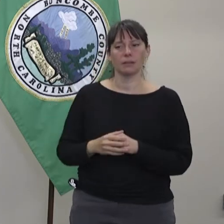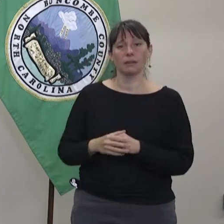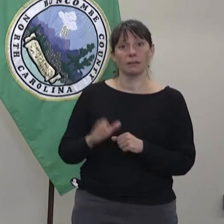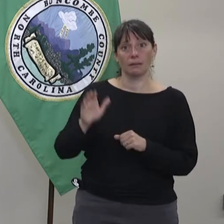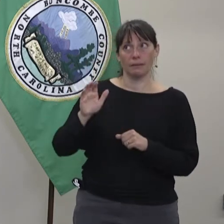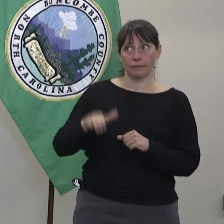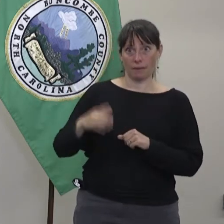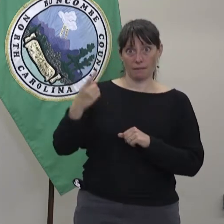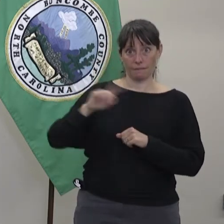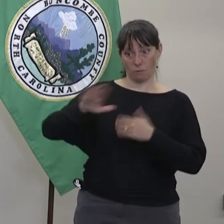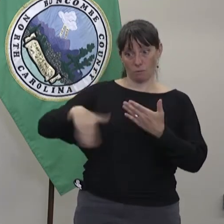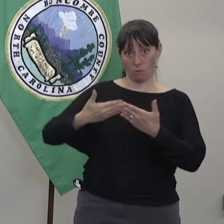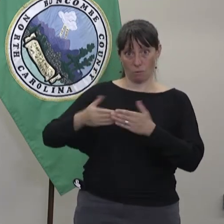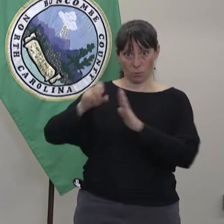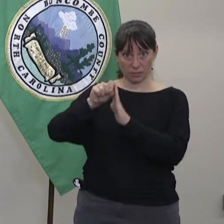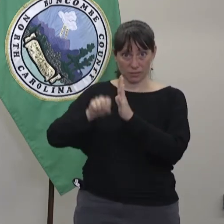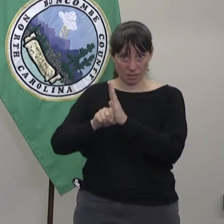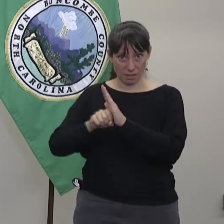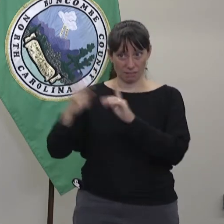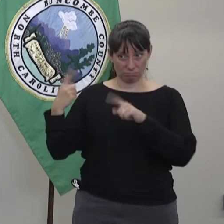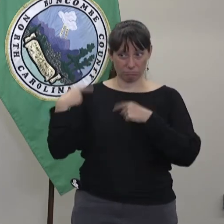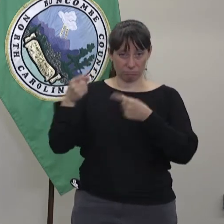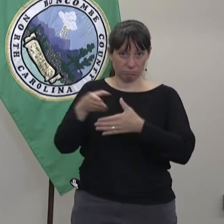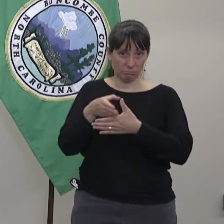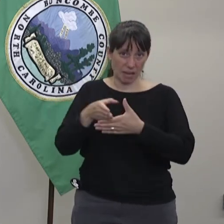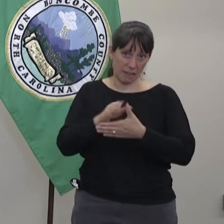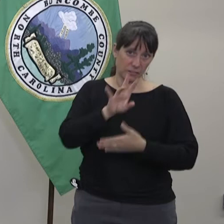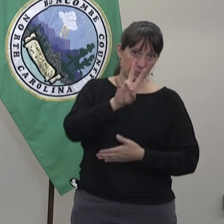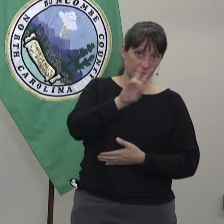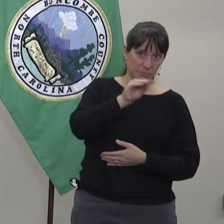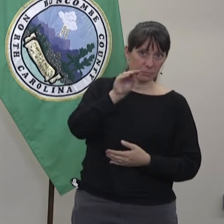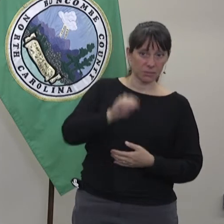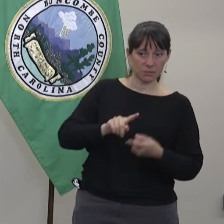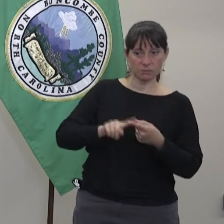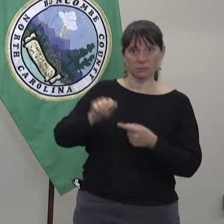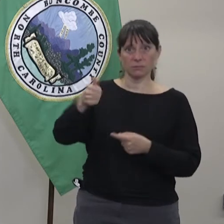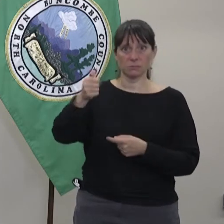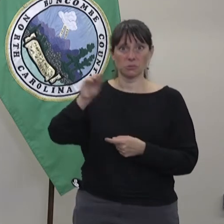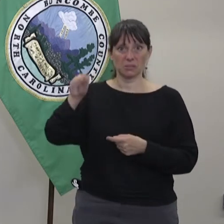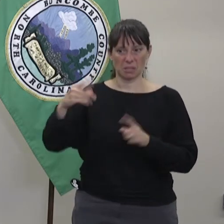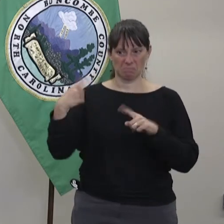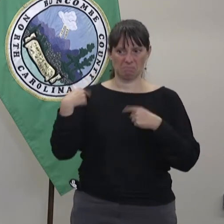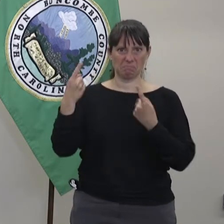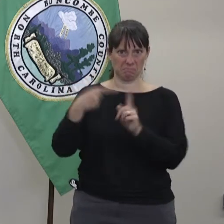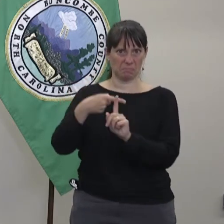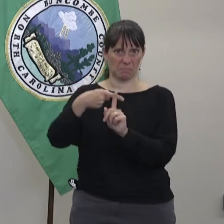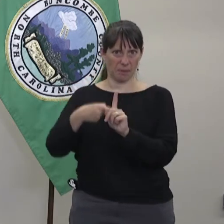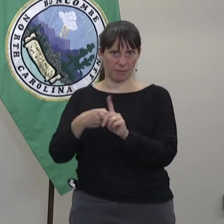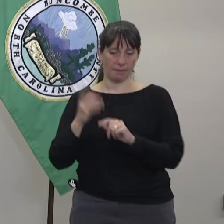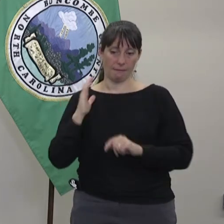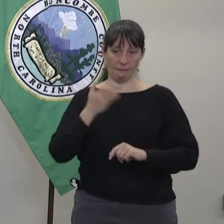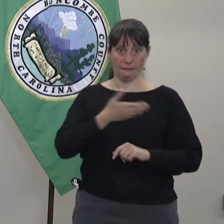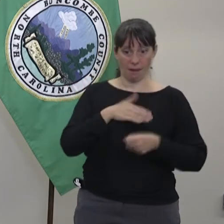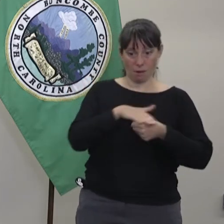month. Our current percent positivity in Buncombe is stable around 5%.